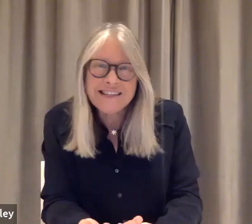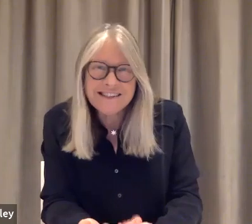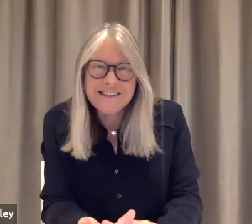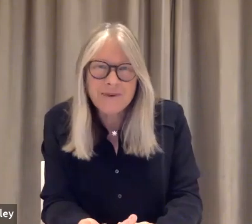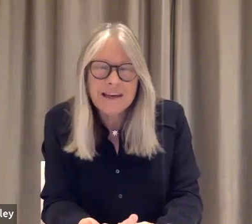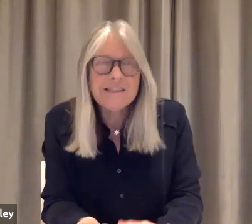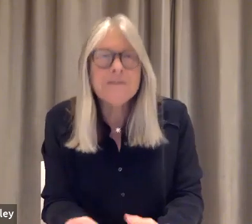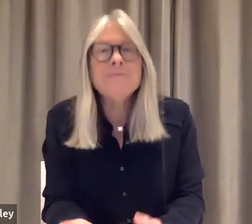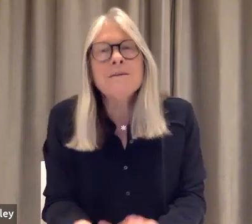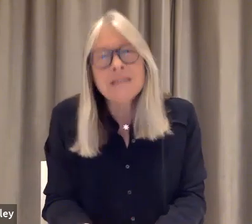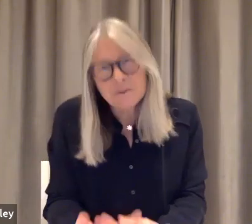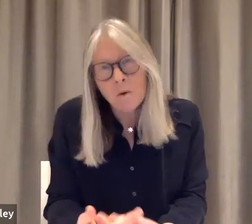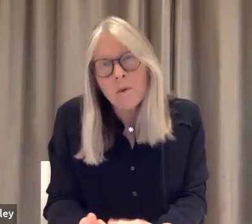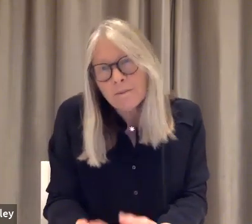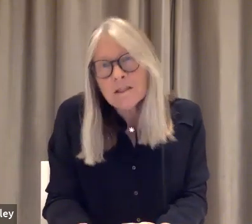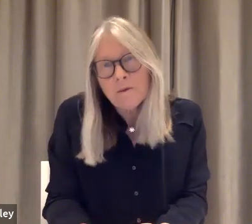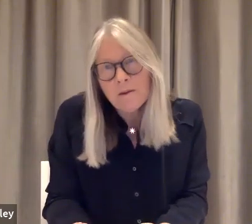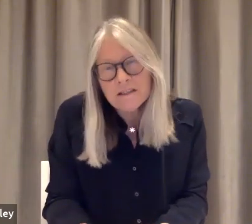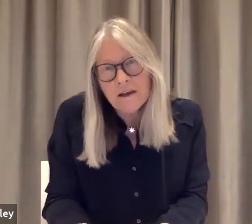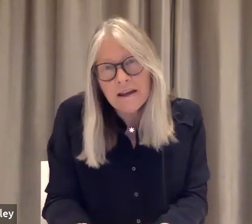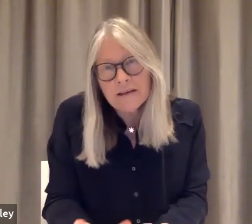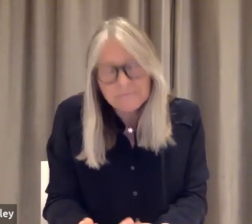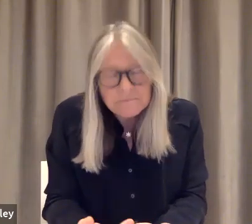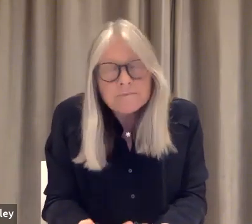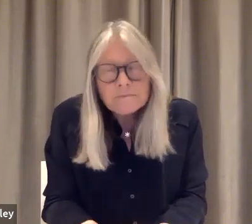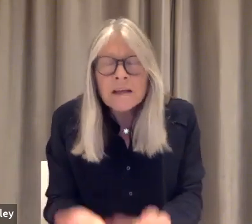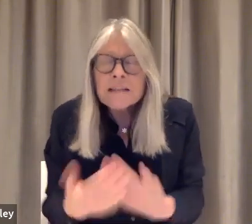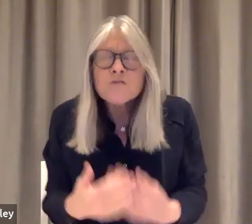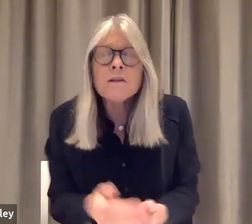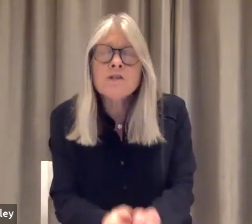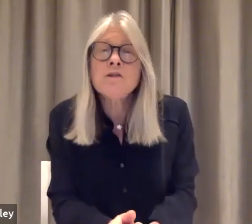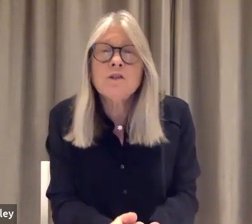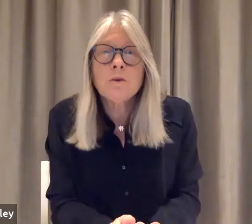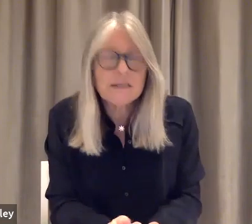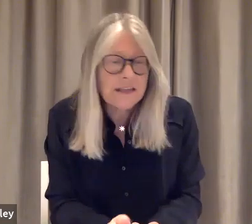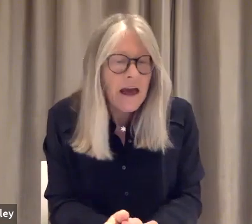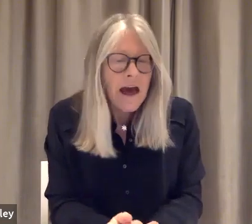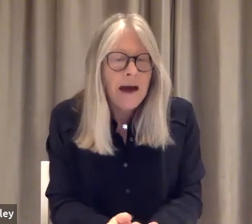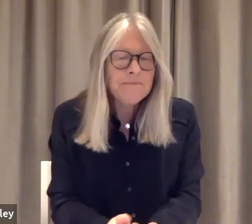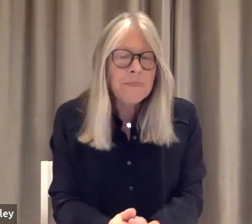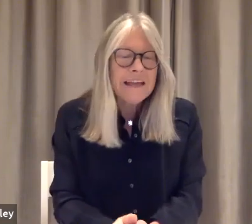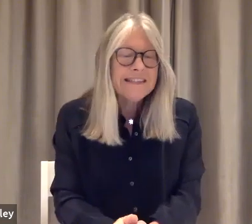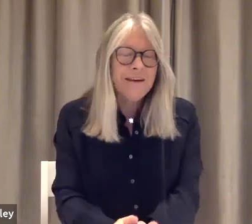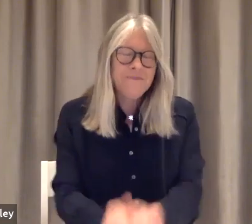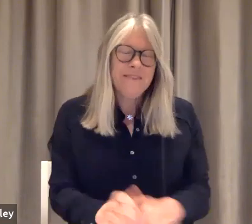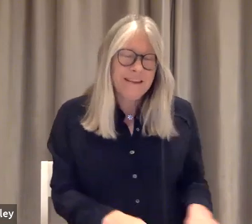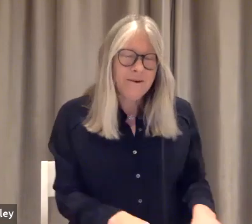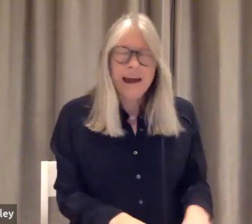attention, don't we? And so sometimes that's what we can be doing with our signing, is drawing children to us. So we'll carry